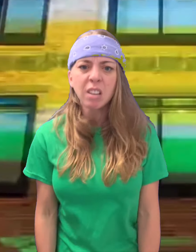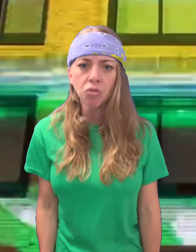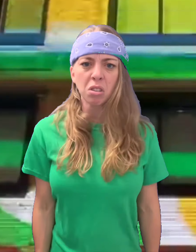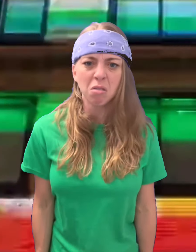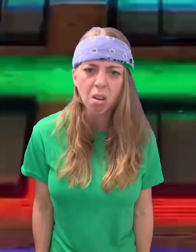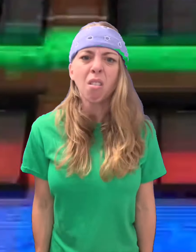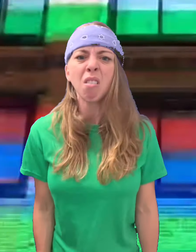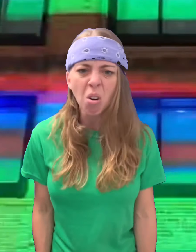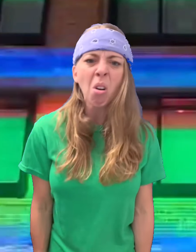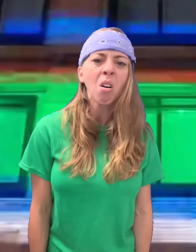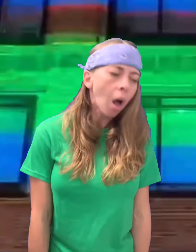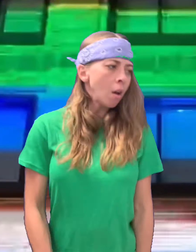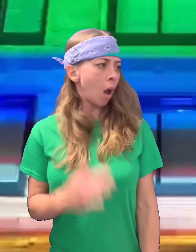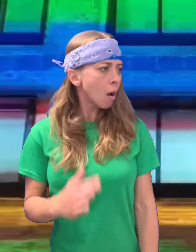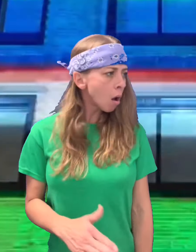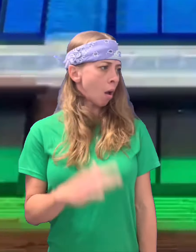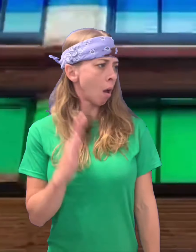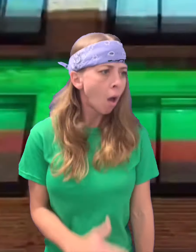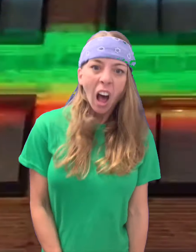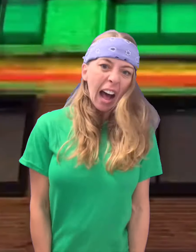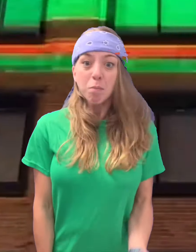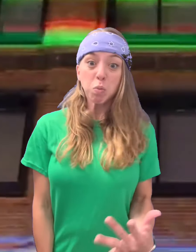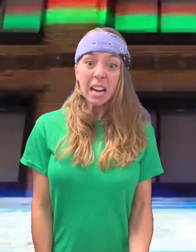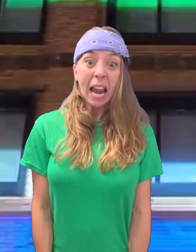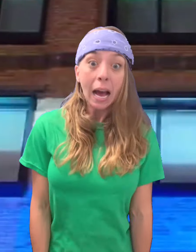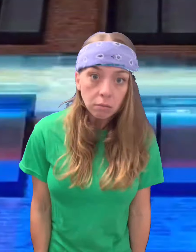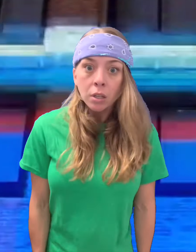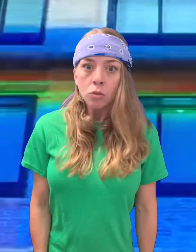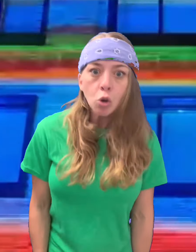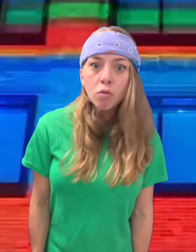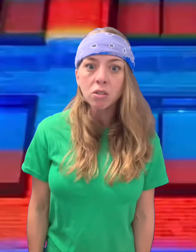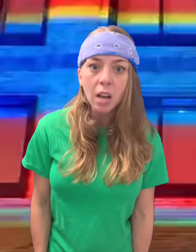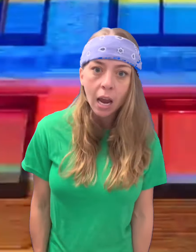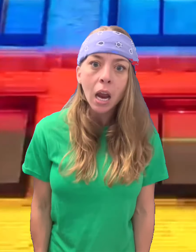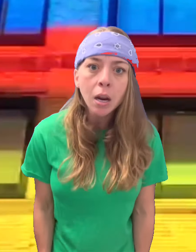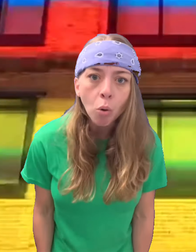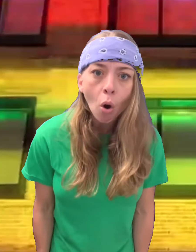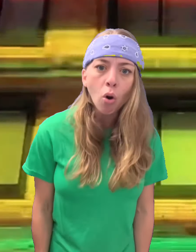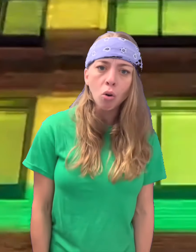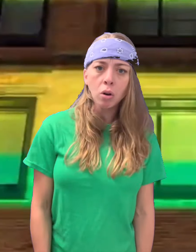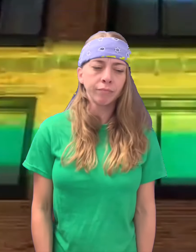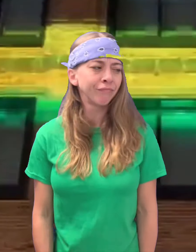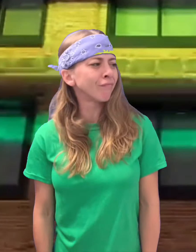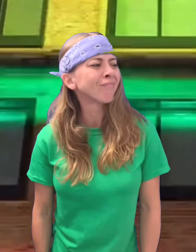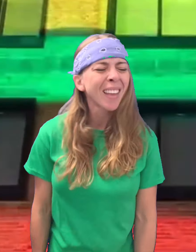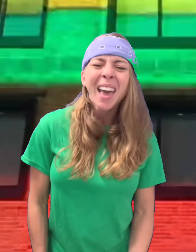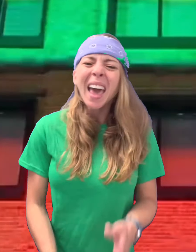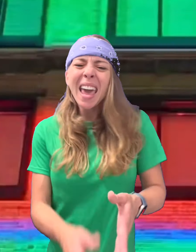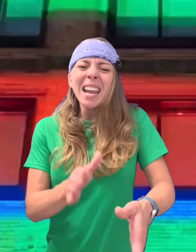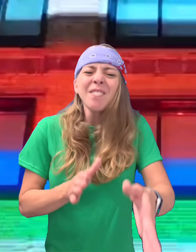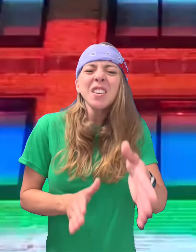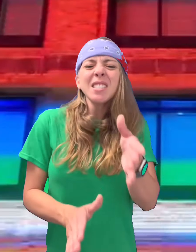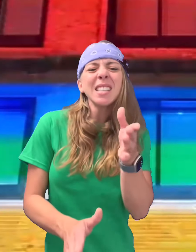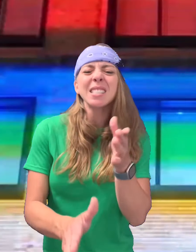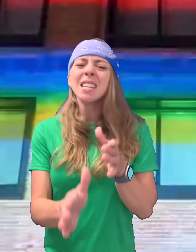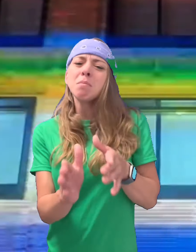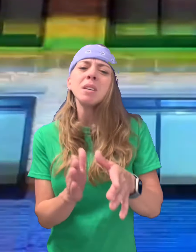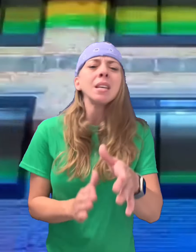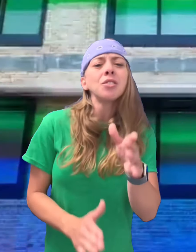Ninja Turtle. Hey, hey. I'll bring a lot to the table. Hey, hey. And if you just give me a